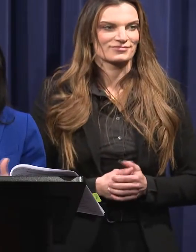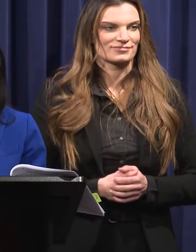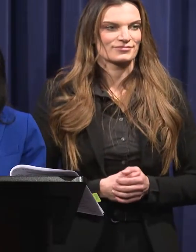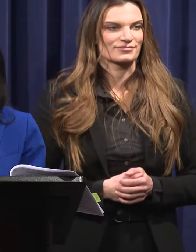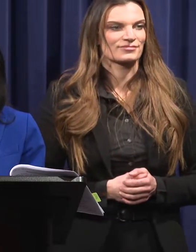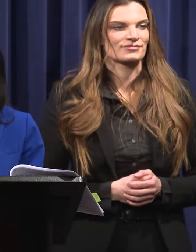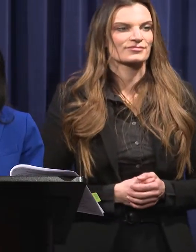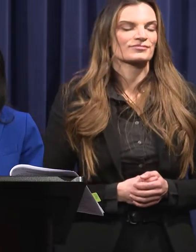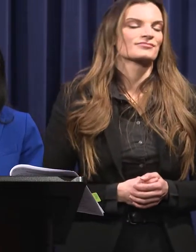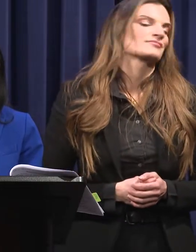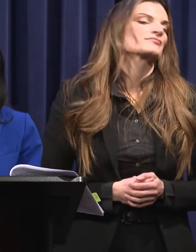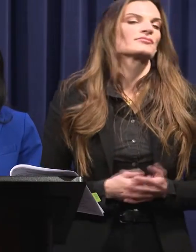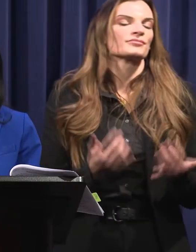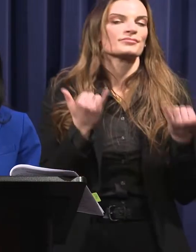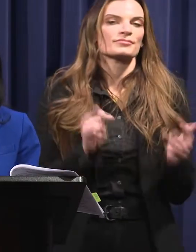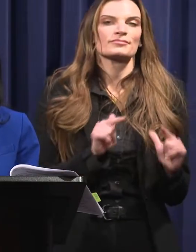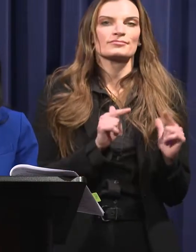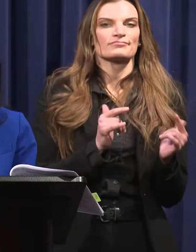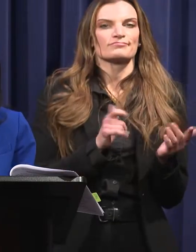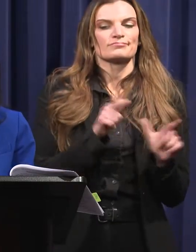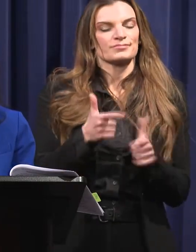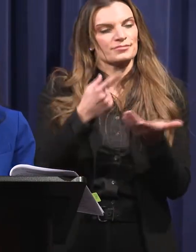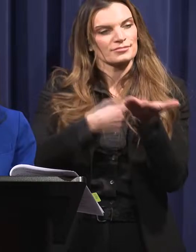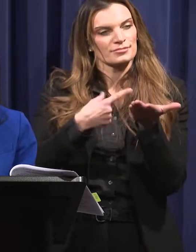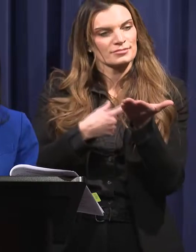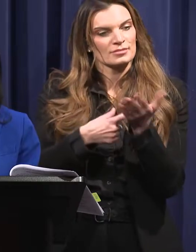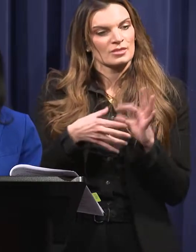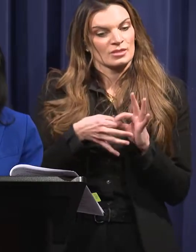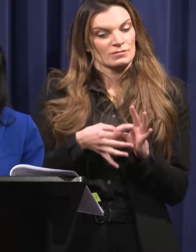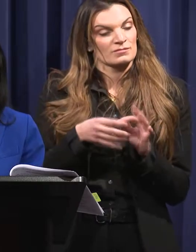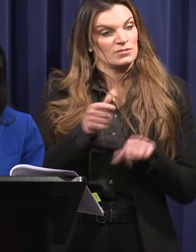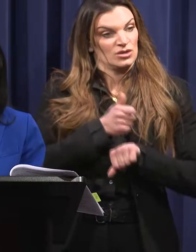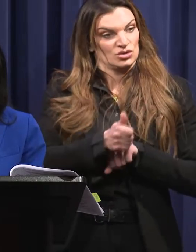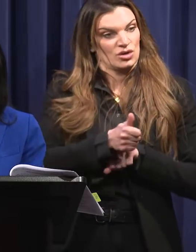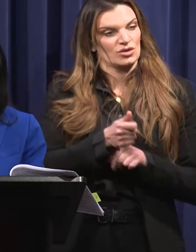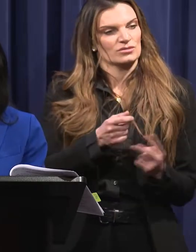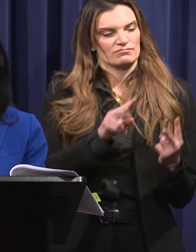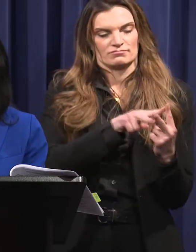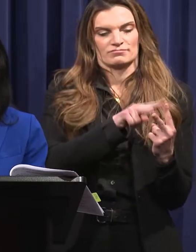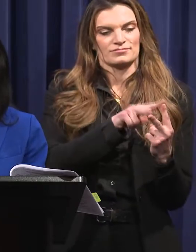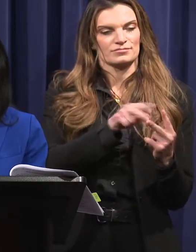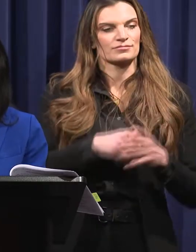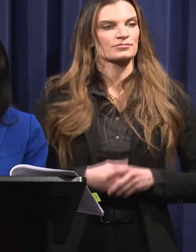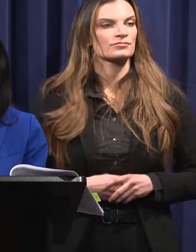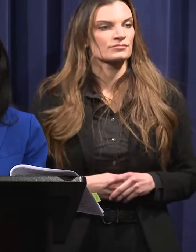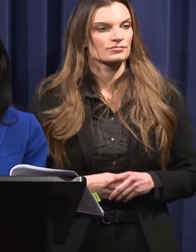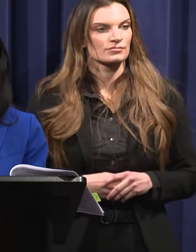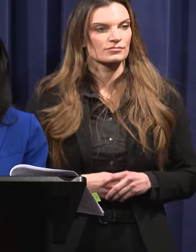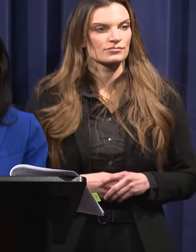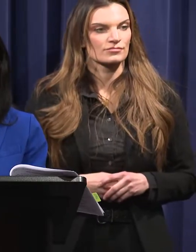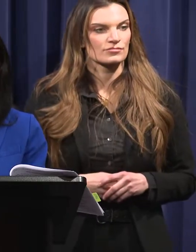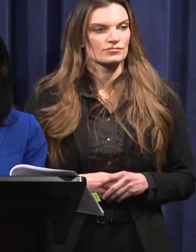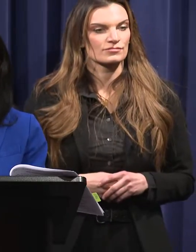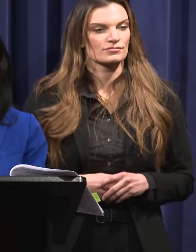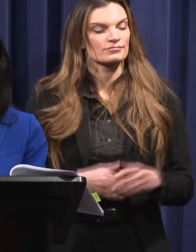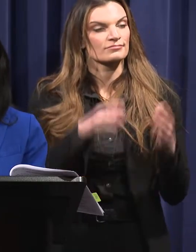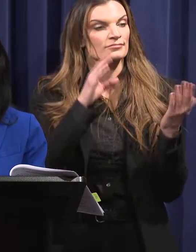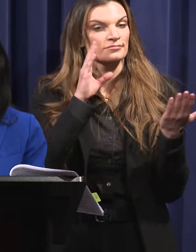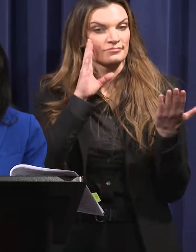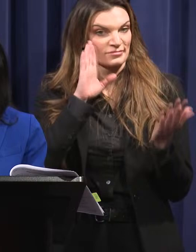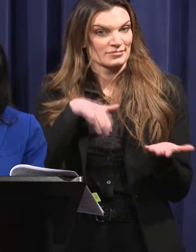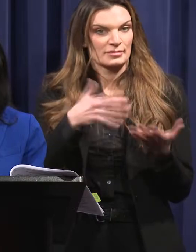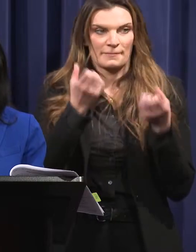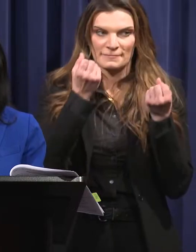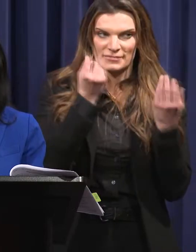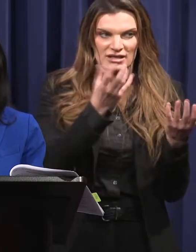Now I'd like to turn briefly to discuss the substance of the charges against Ann and Rob Menard. Now, as noted, there are numerous